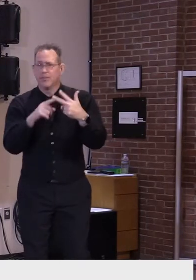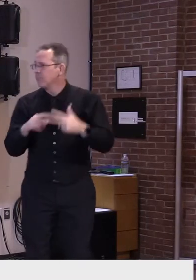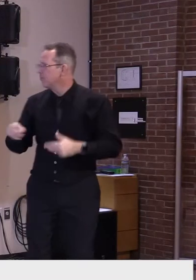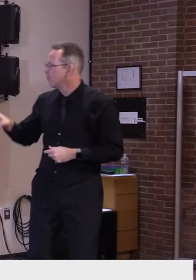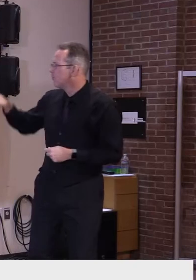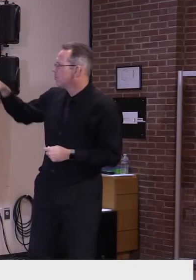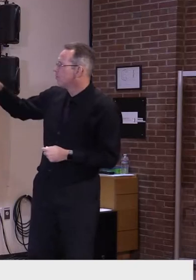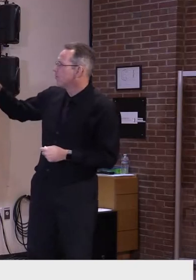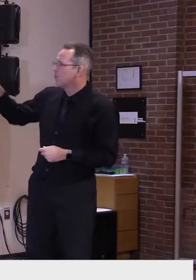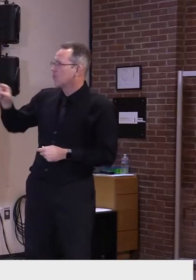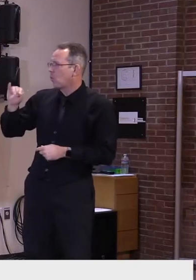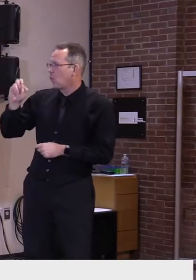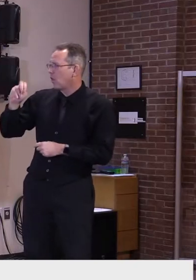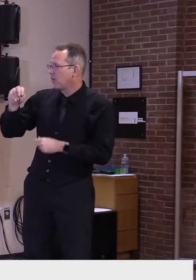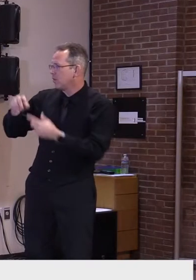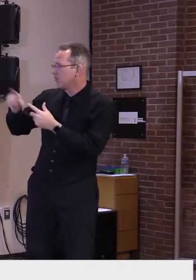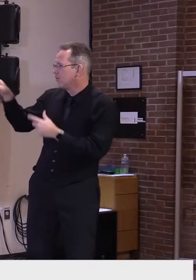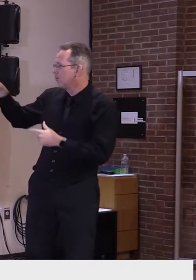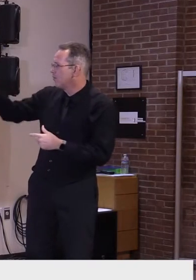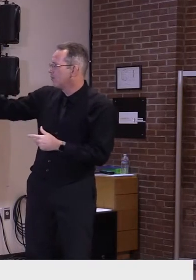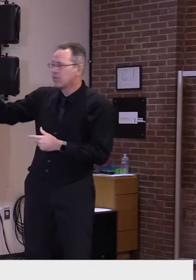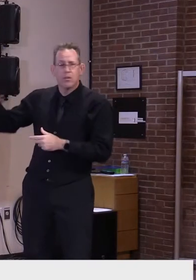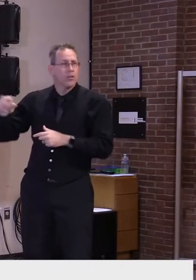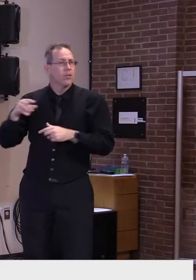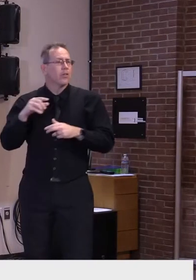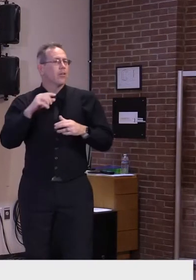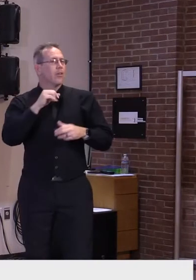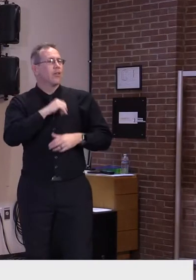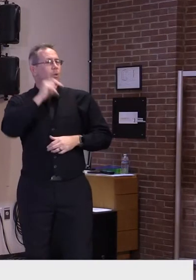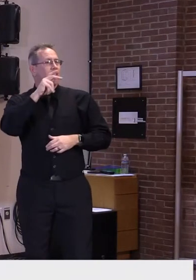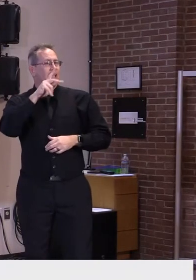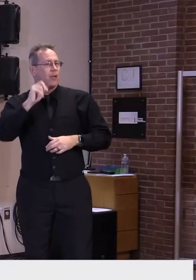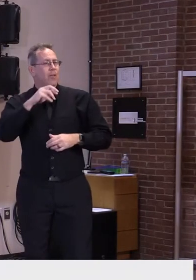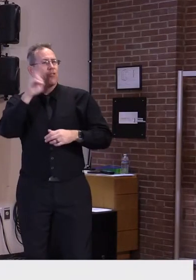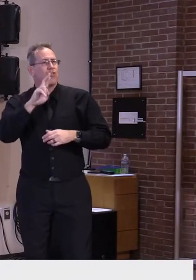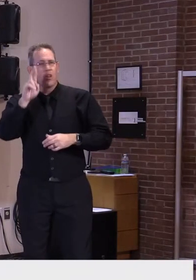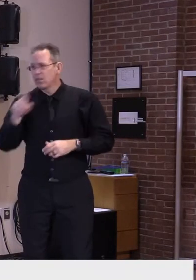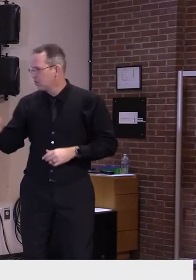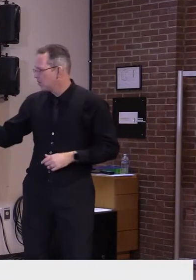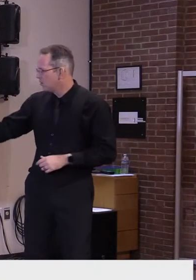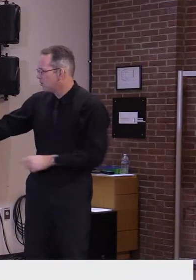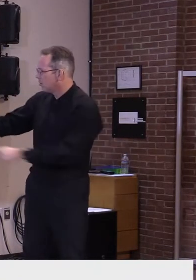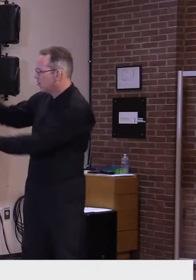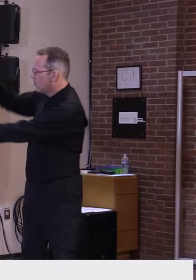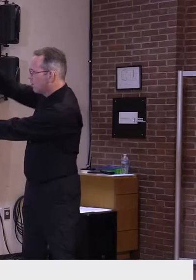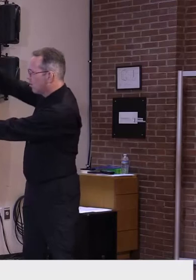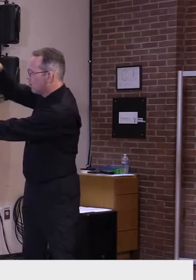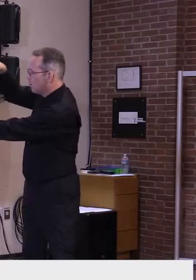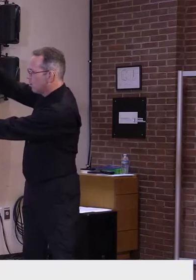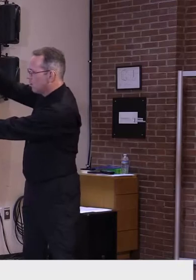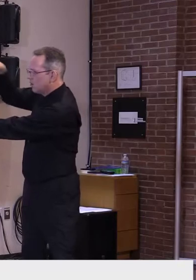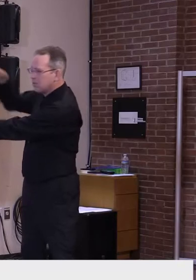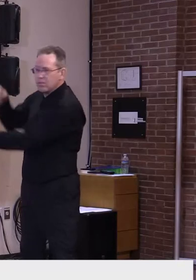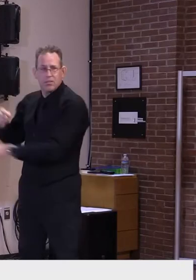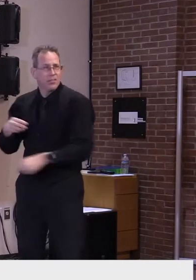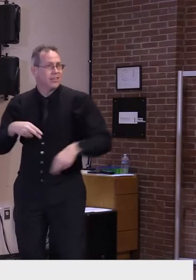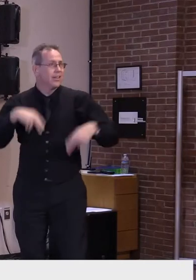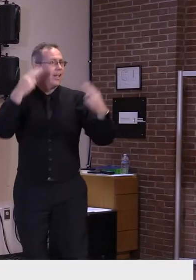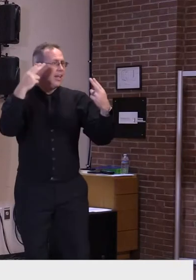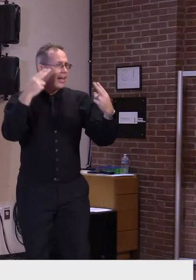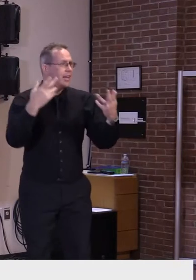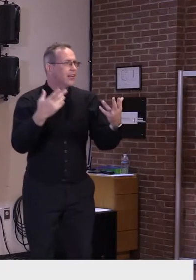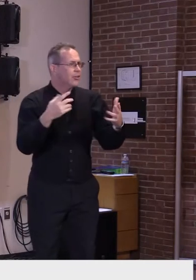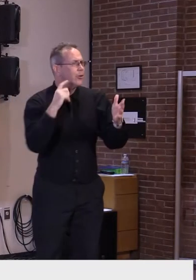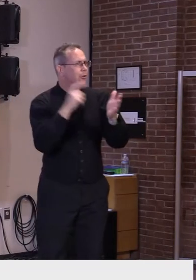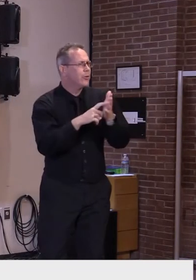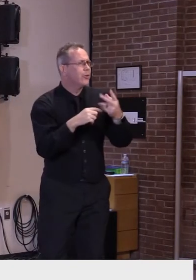on our radar now that weren't necessarily on our radar a couple of weeks ago are Rutland County and Bennington County, where you can see those two counties